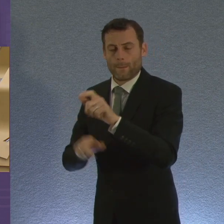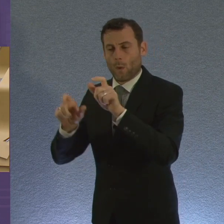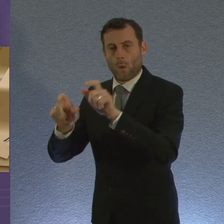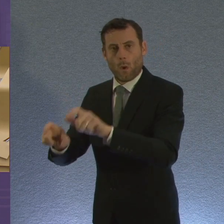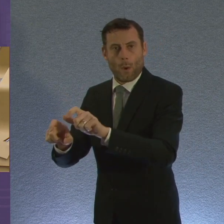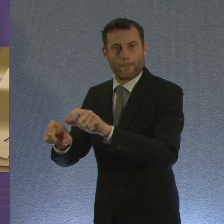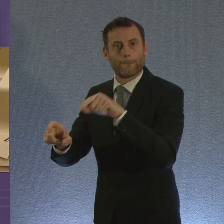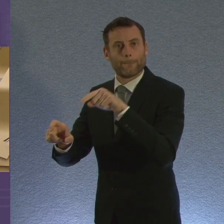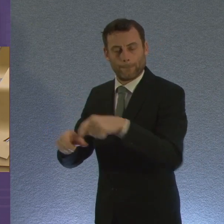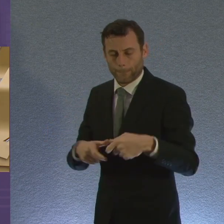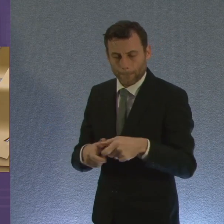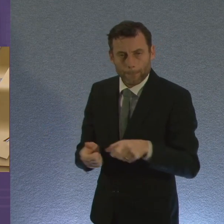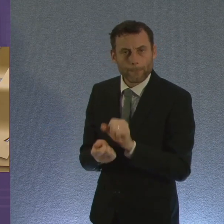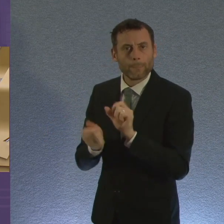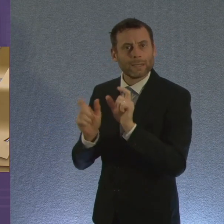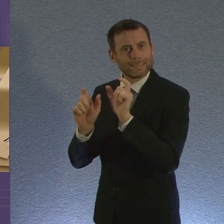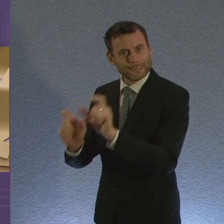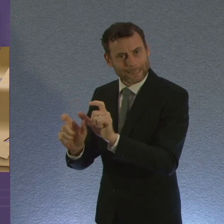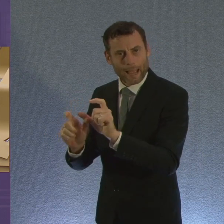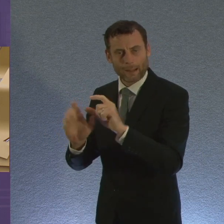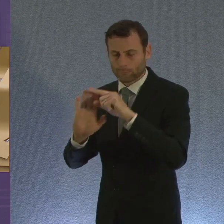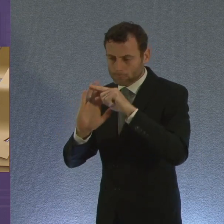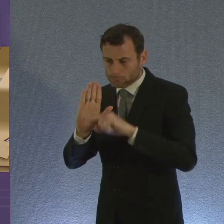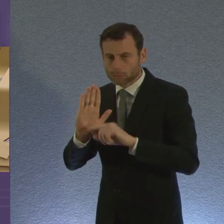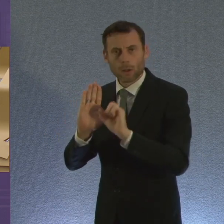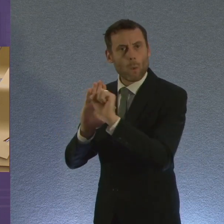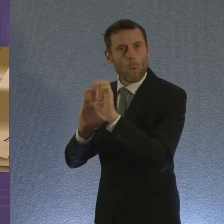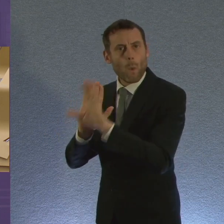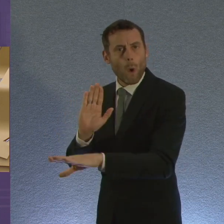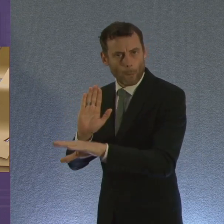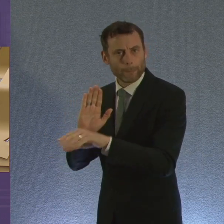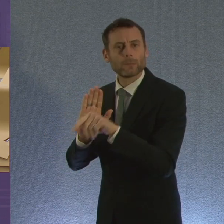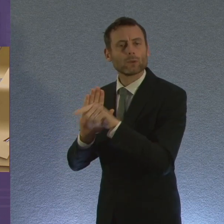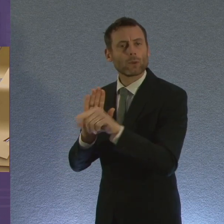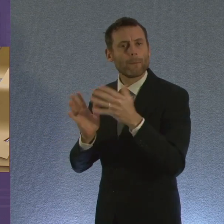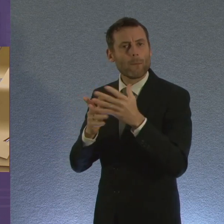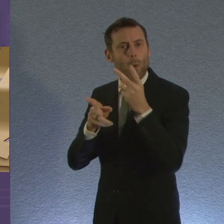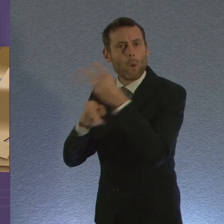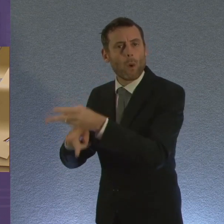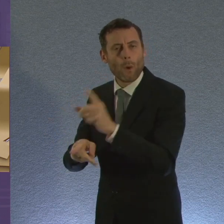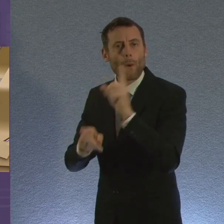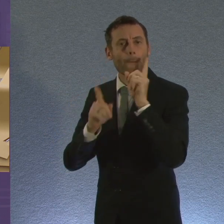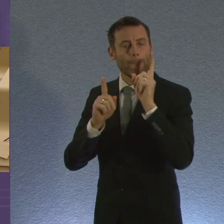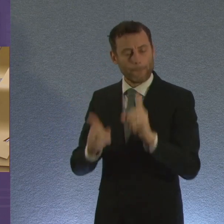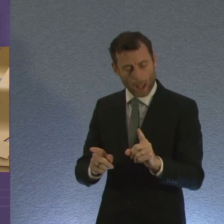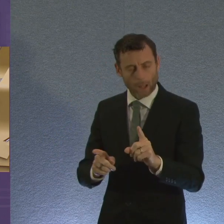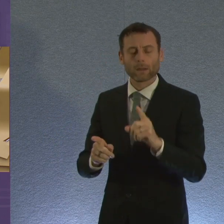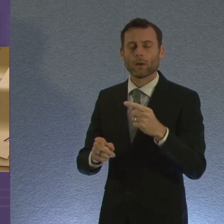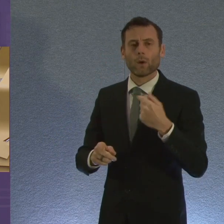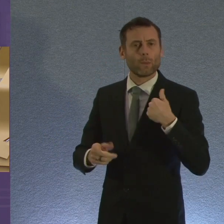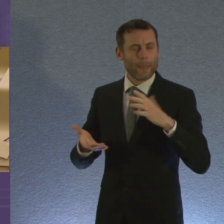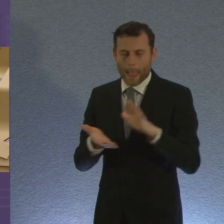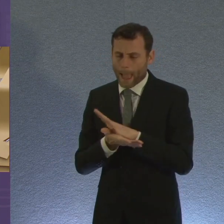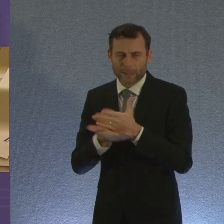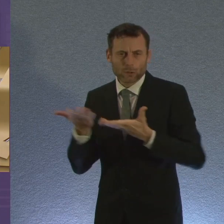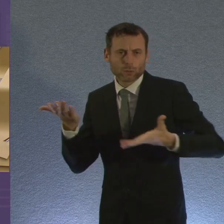stage, but that would reduce the prison population in the way that it would be effective. But again, the Cabinet Secretary is happy to discuss those